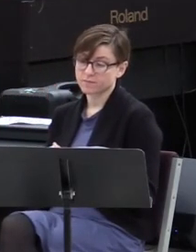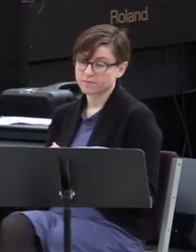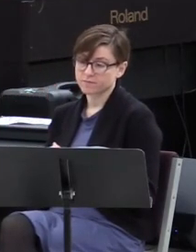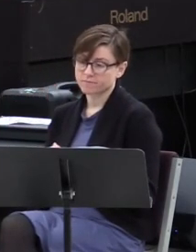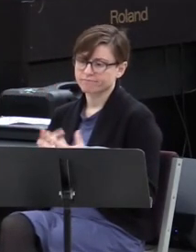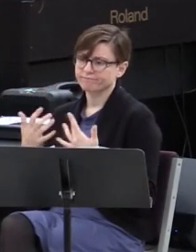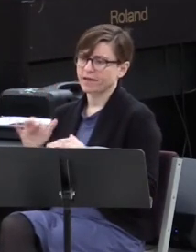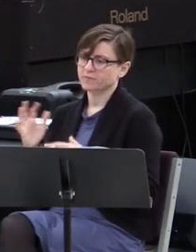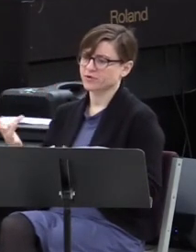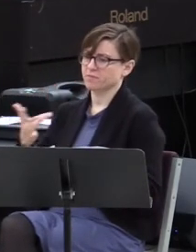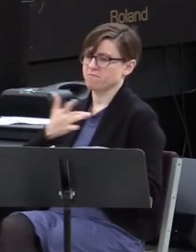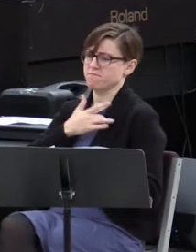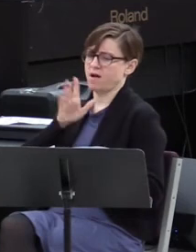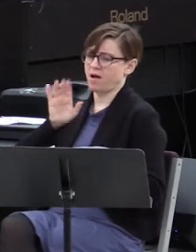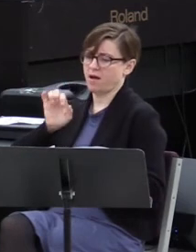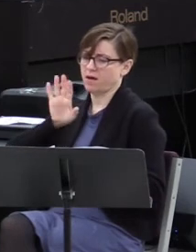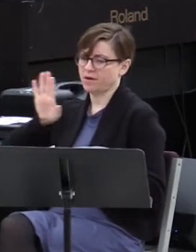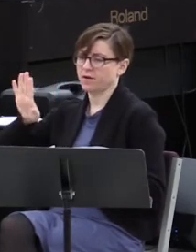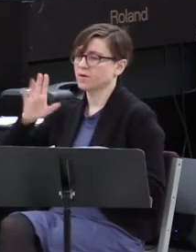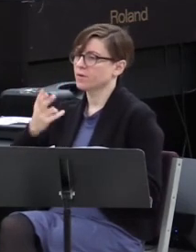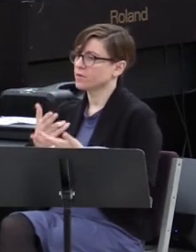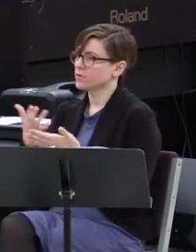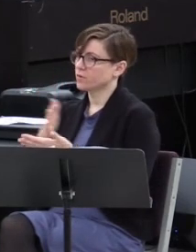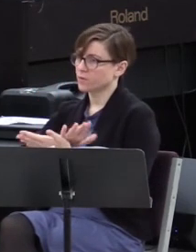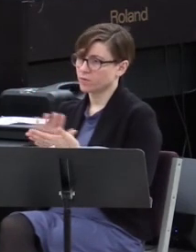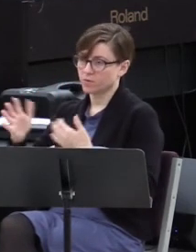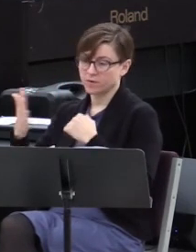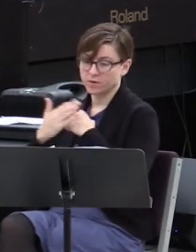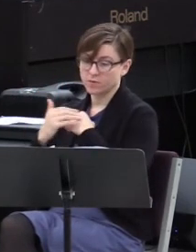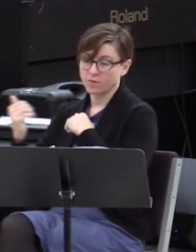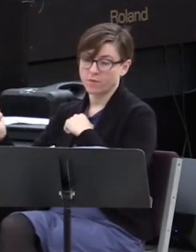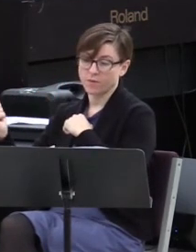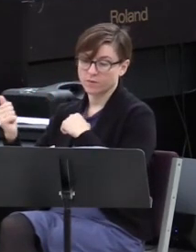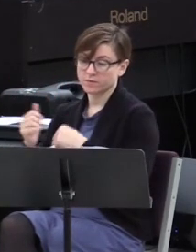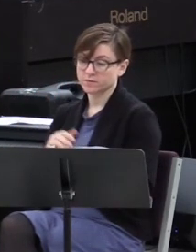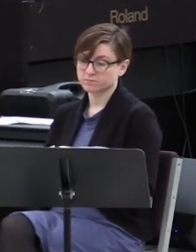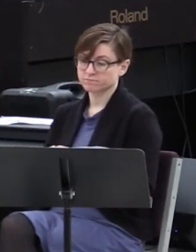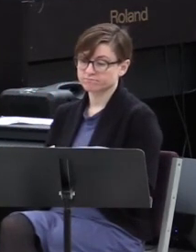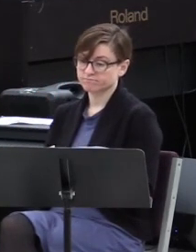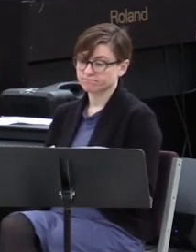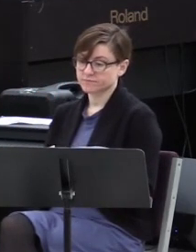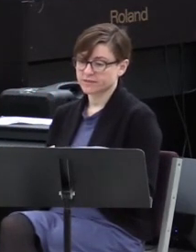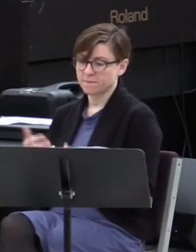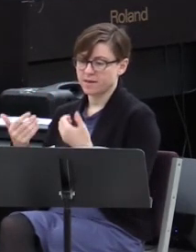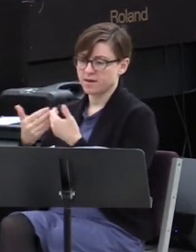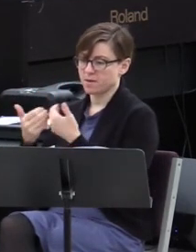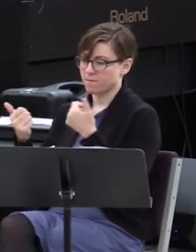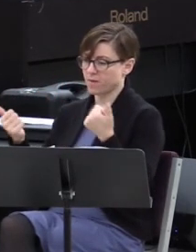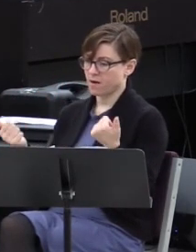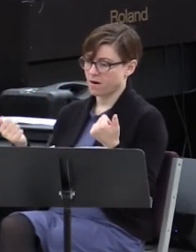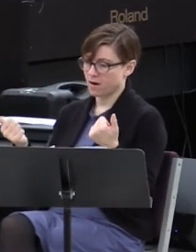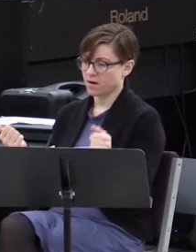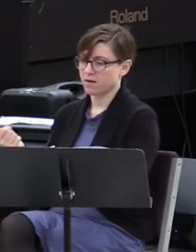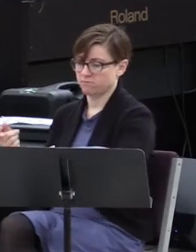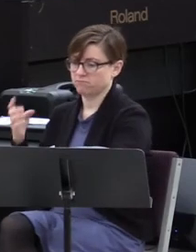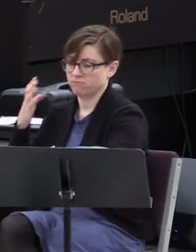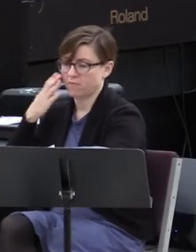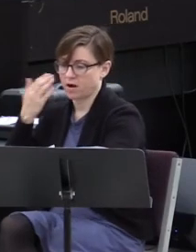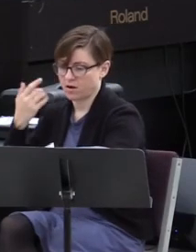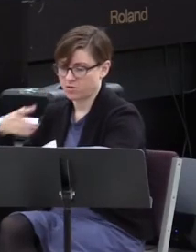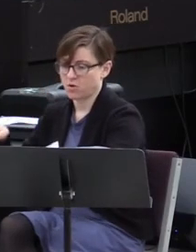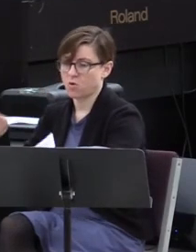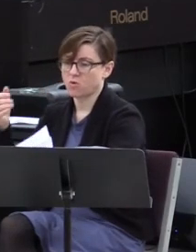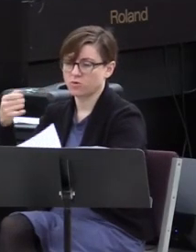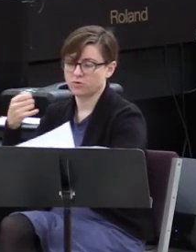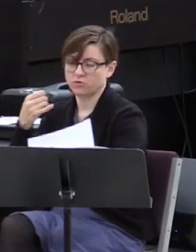eyes. I'm captured by your holy calling. Set me apart.